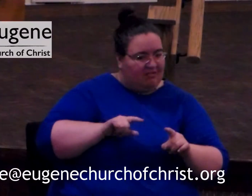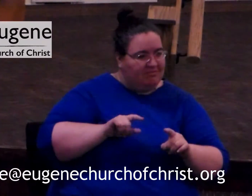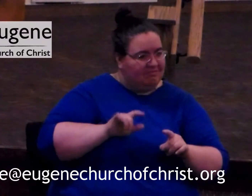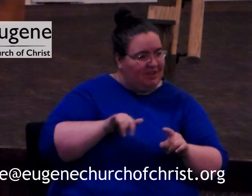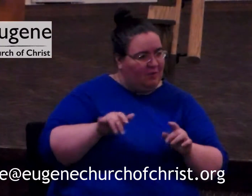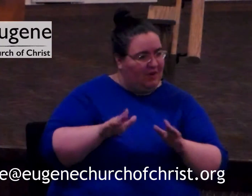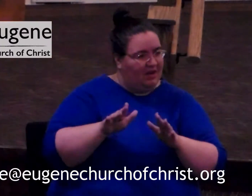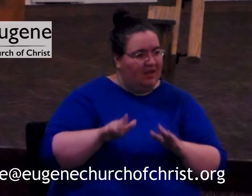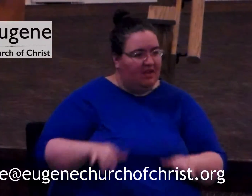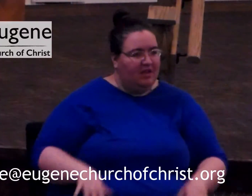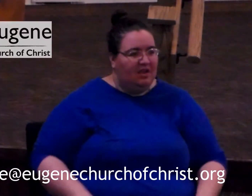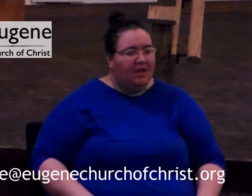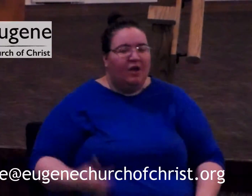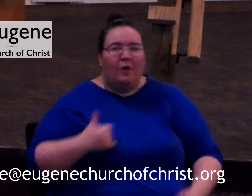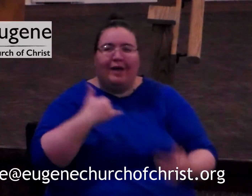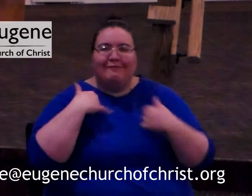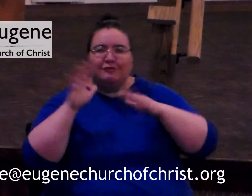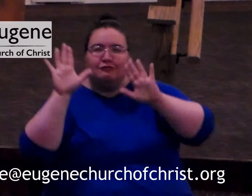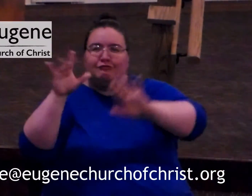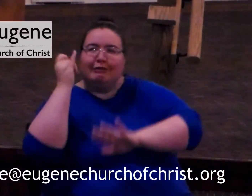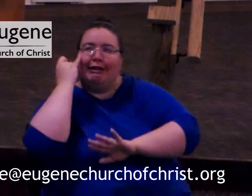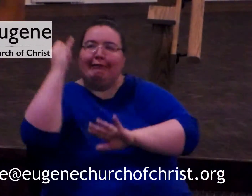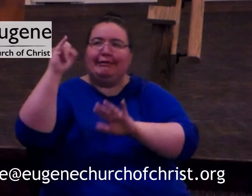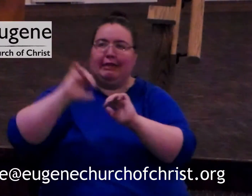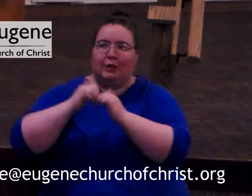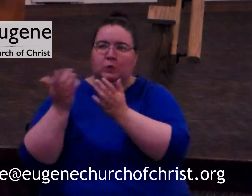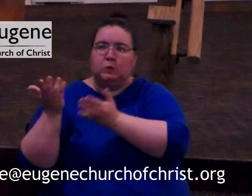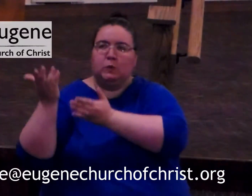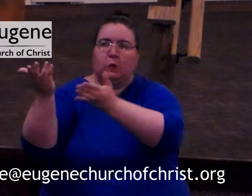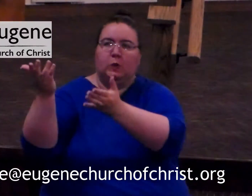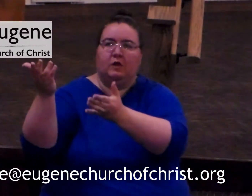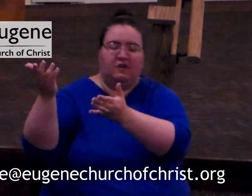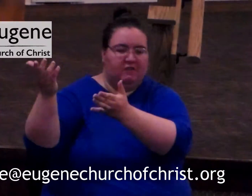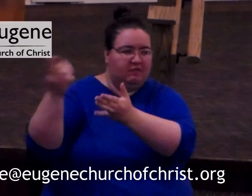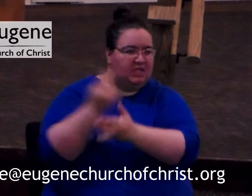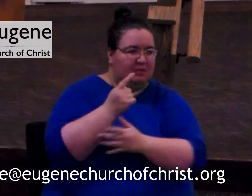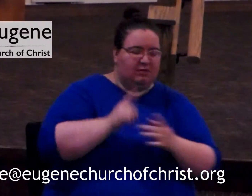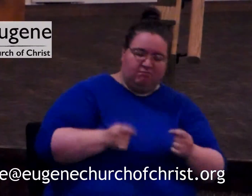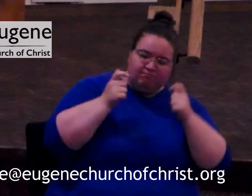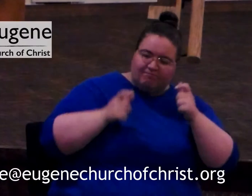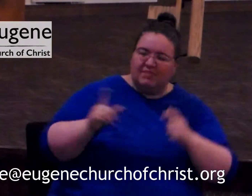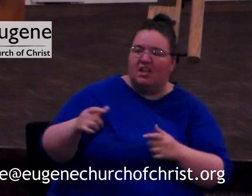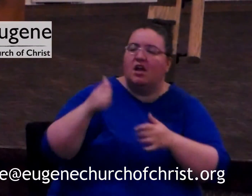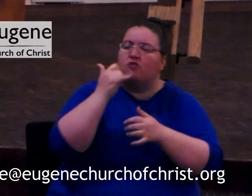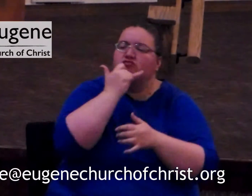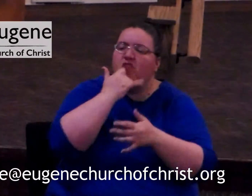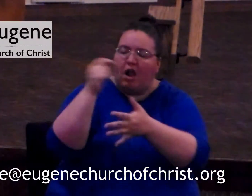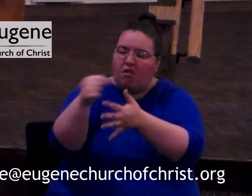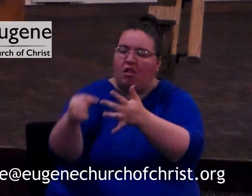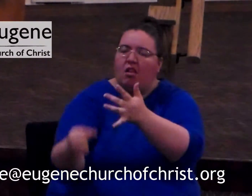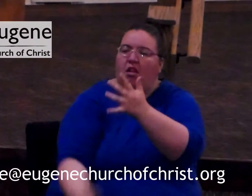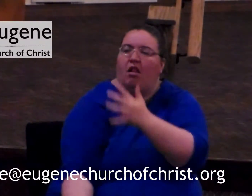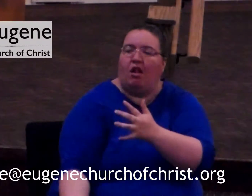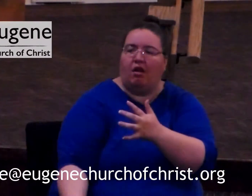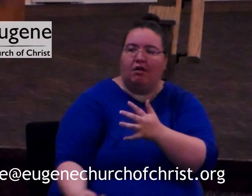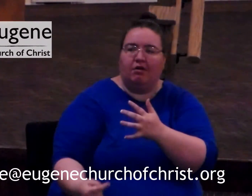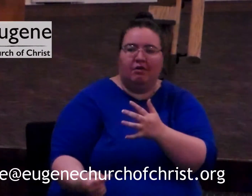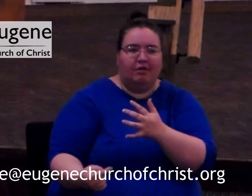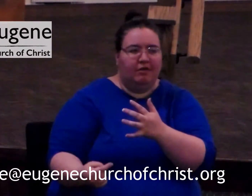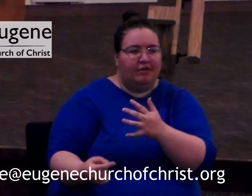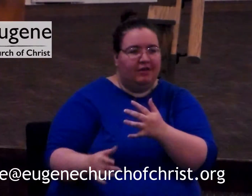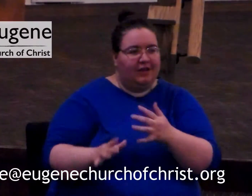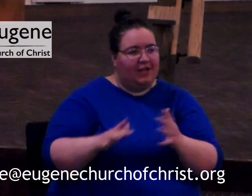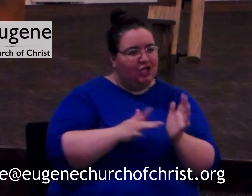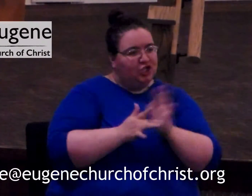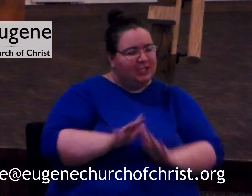A great idea for a way to serve, for a way to grow the kingdom, and somebody quickly comes in and tells us everything that's wrong with that idea, and Jesus pops in and